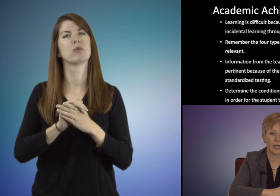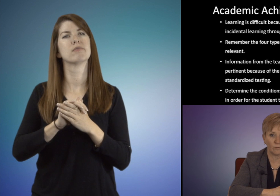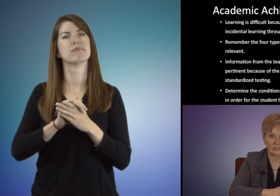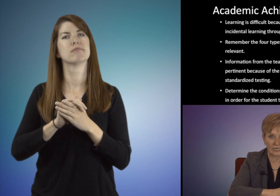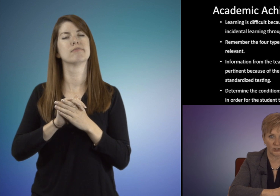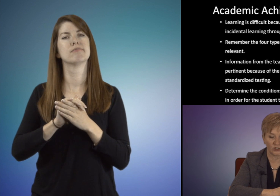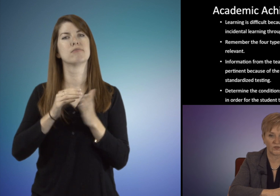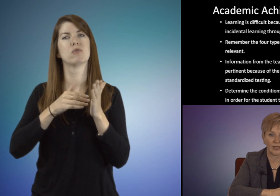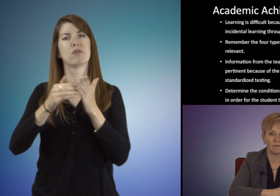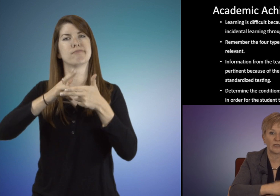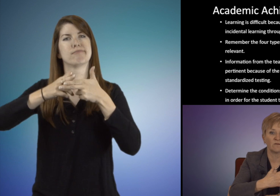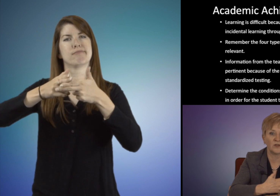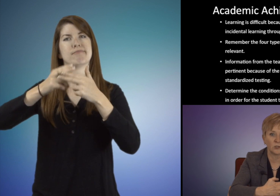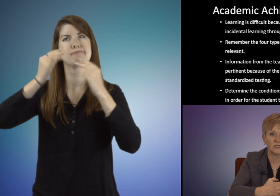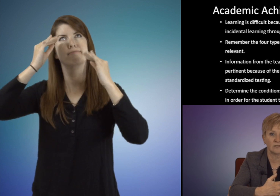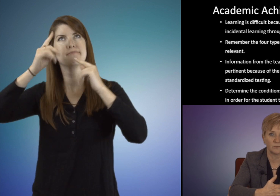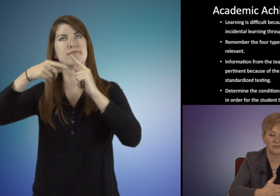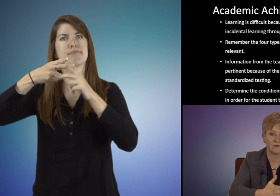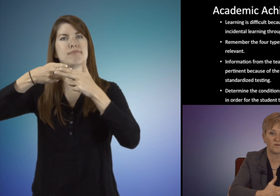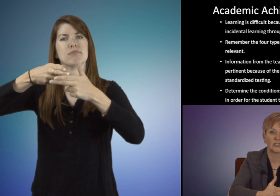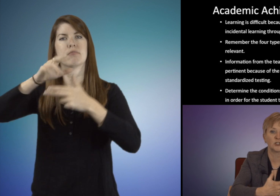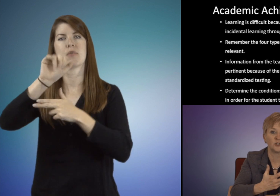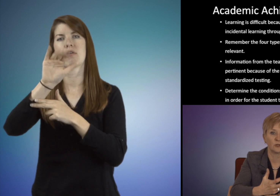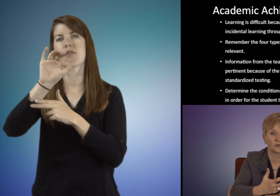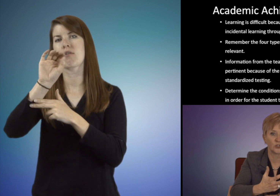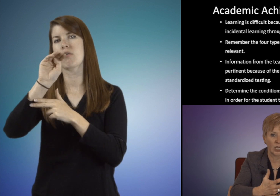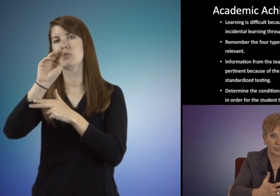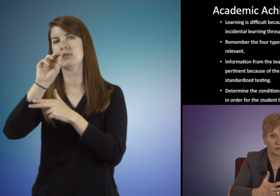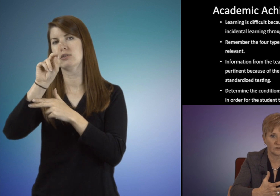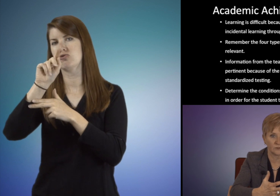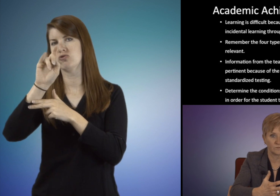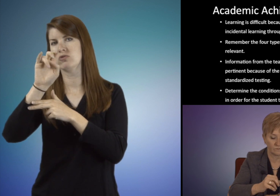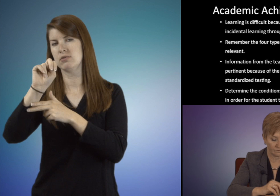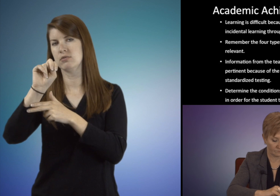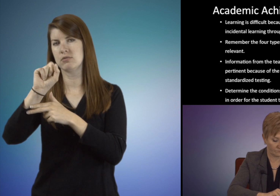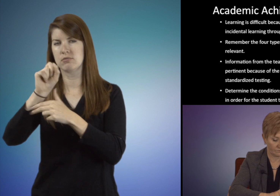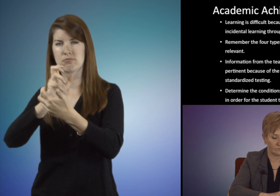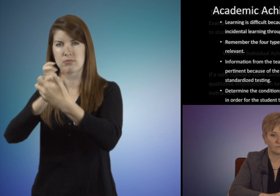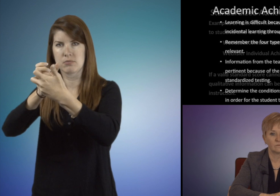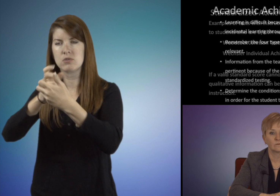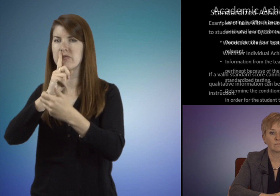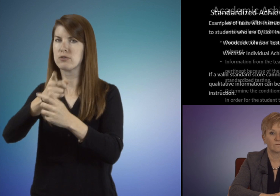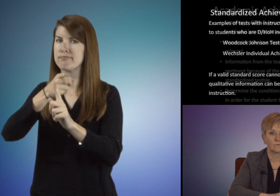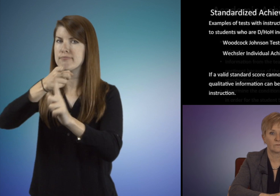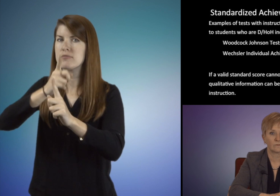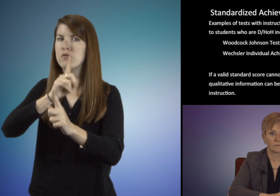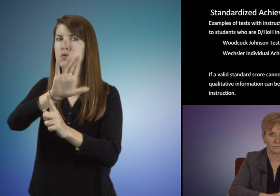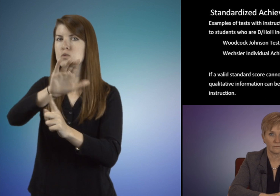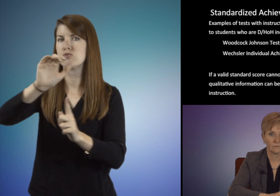as accommodations, and they are very specific to your child.